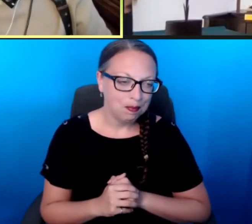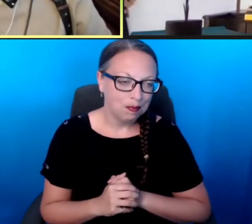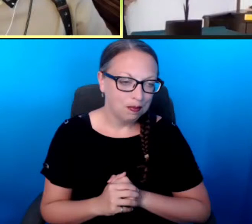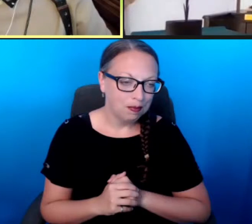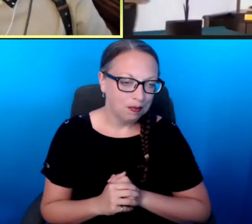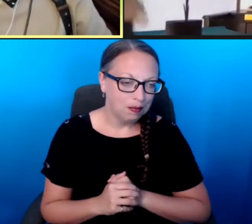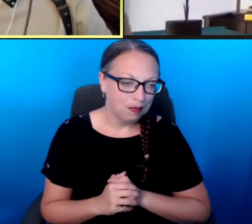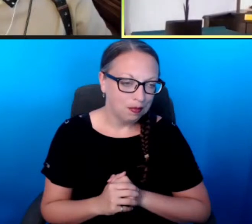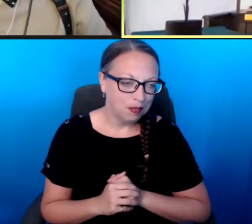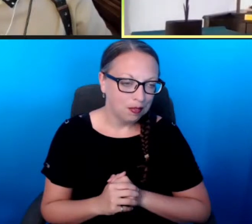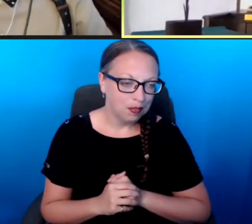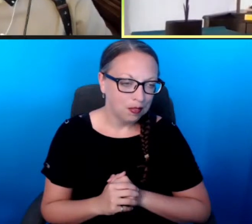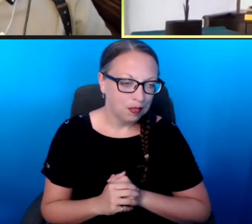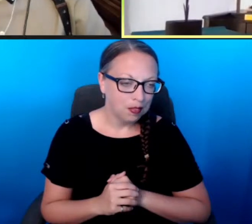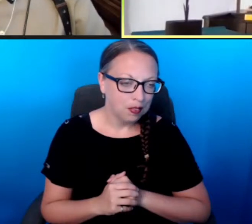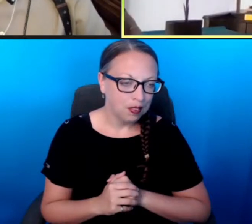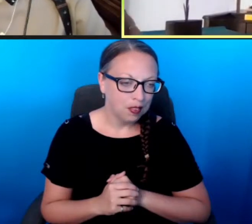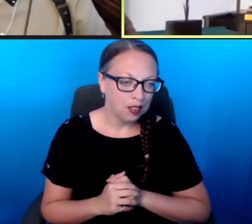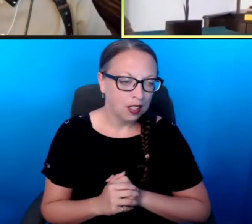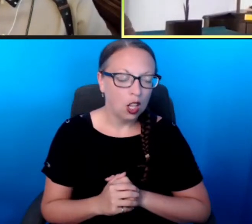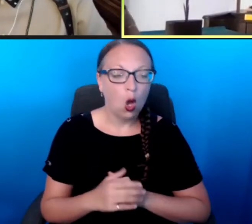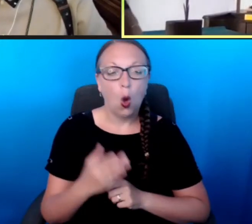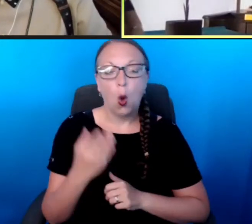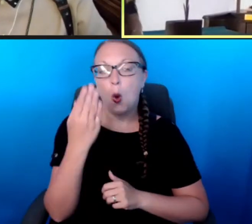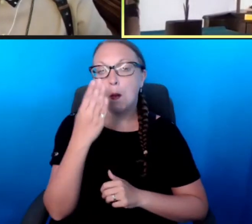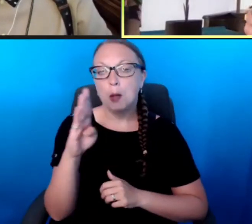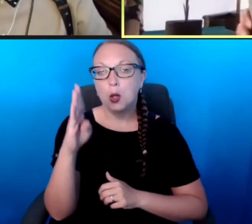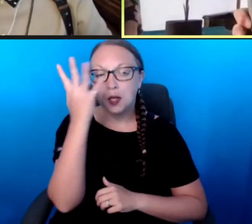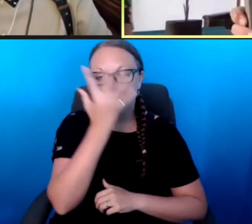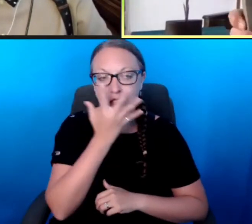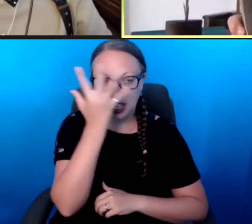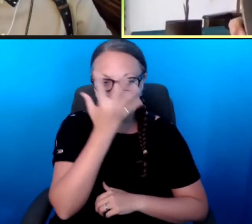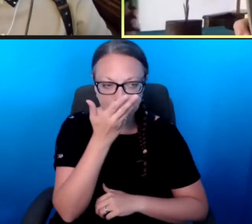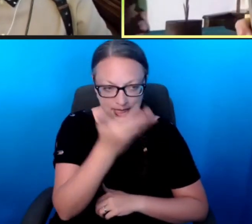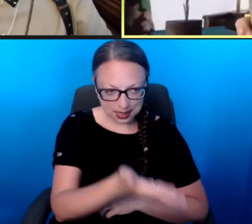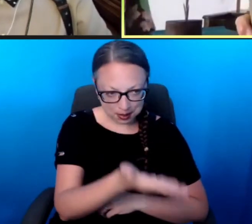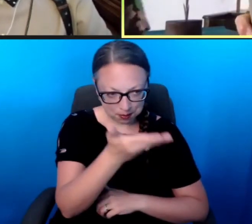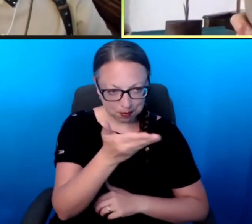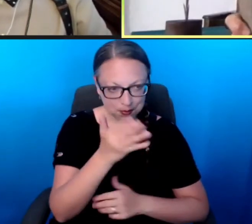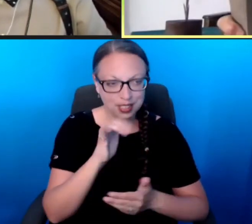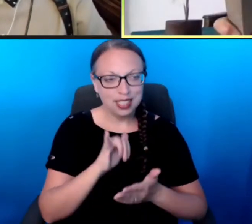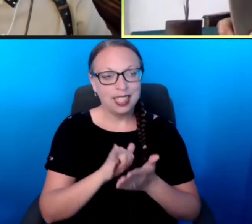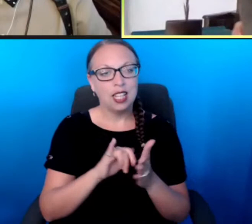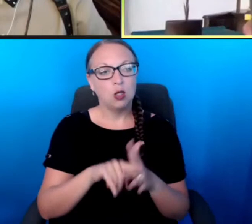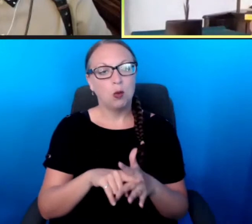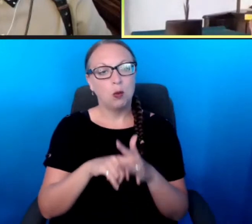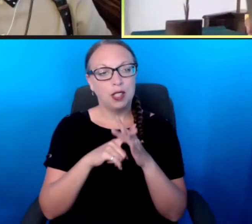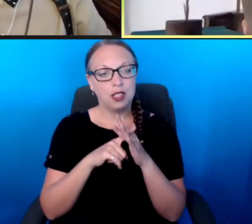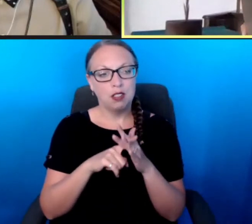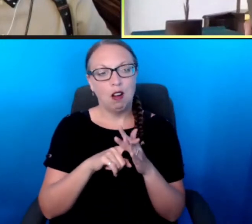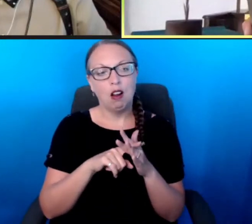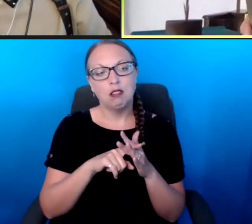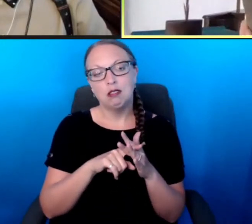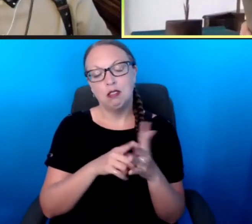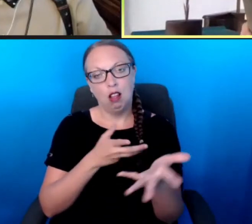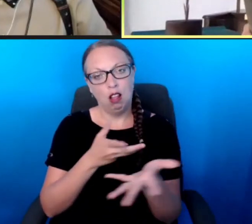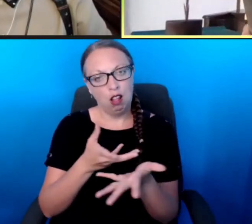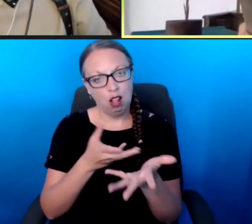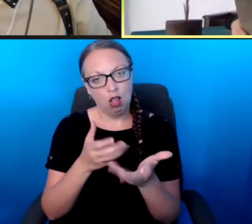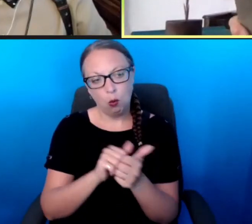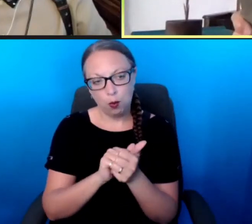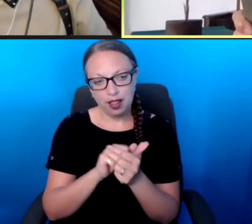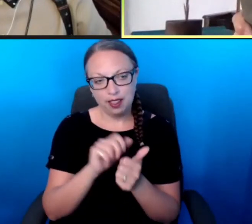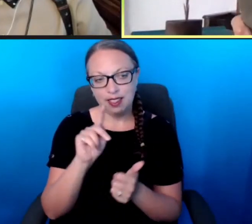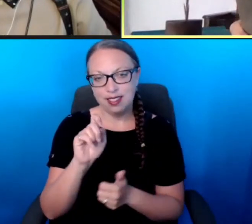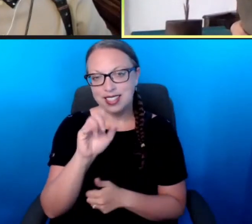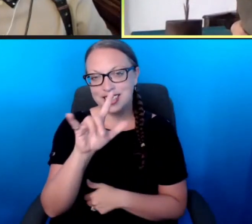You got to talk about that one. Blue in the face. This would be when we start dealing with all of Tally's. This is a